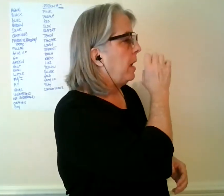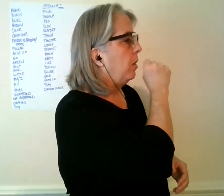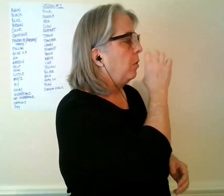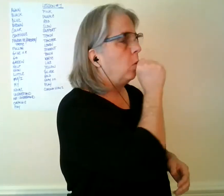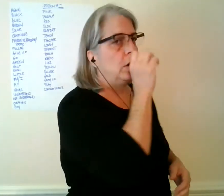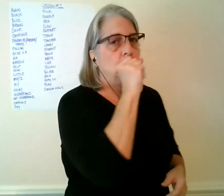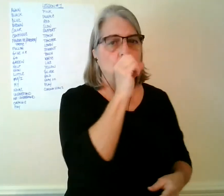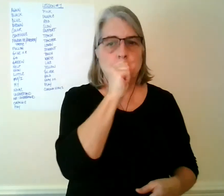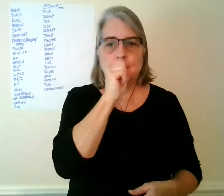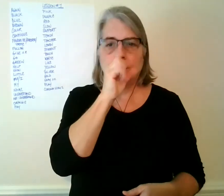mouth, orange.